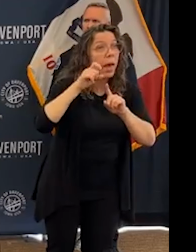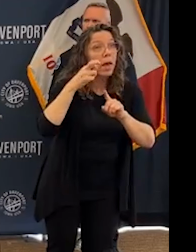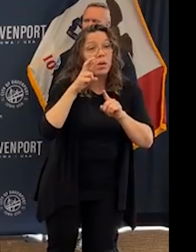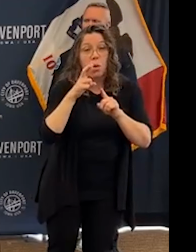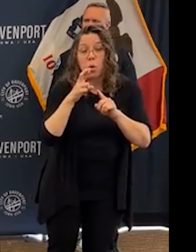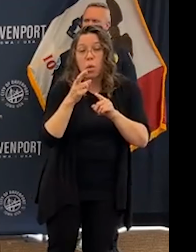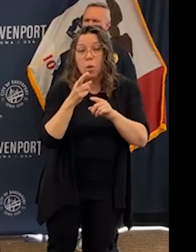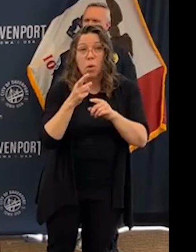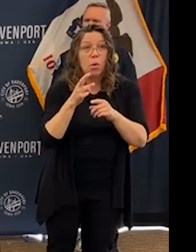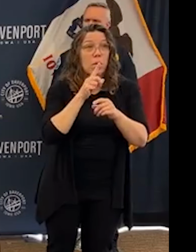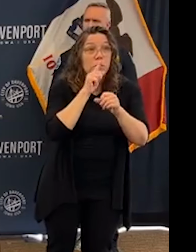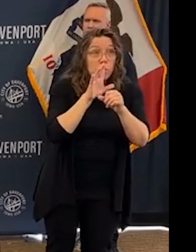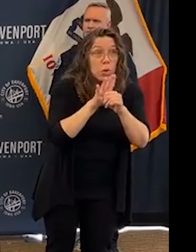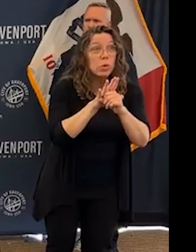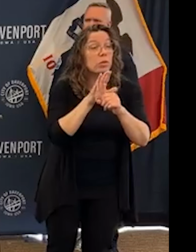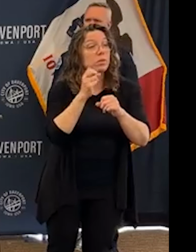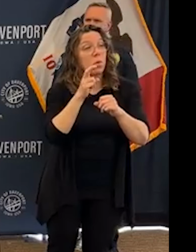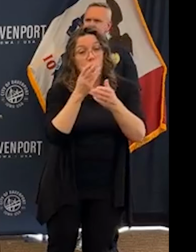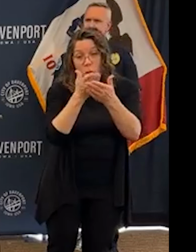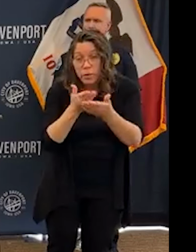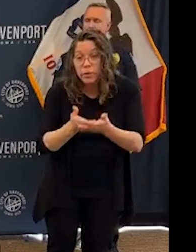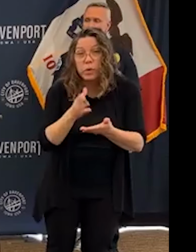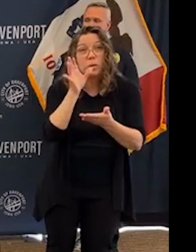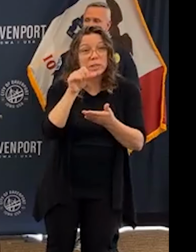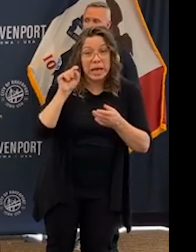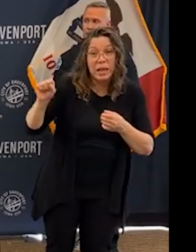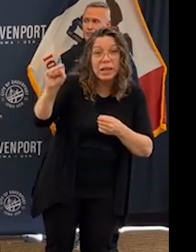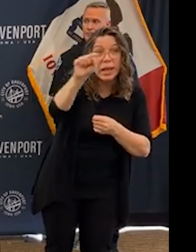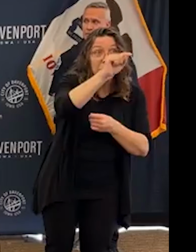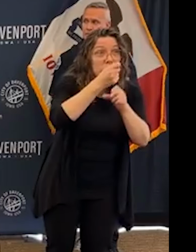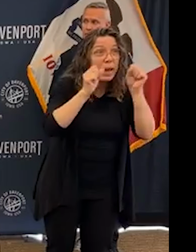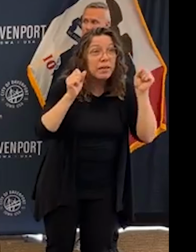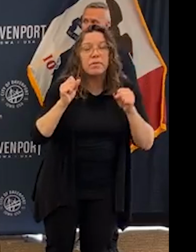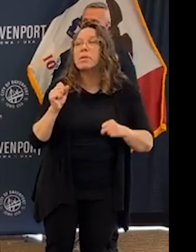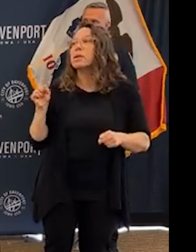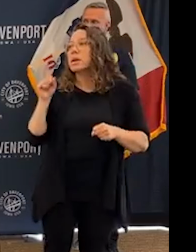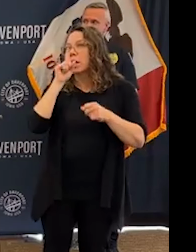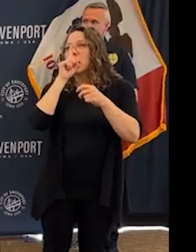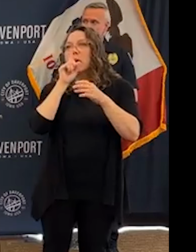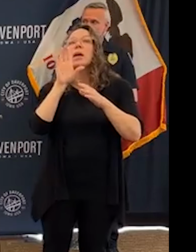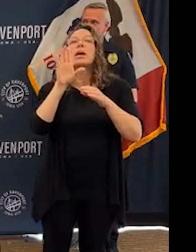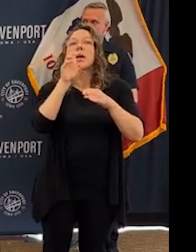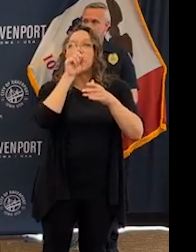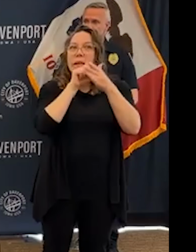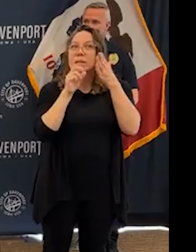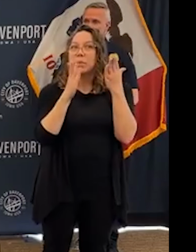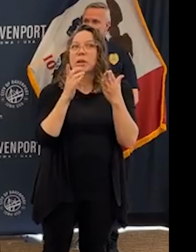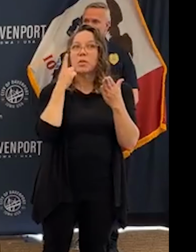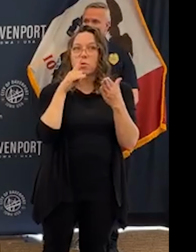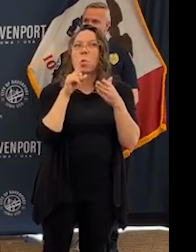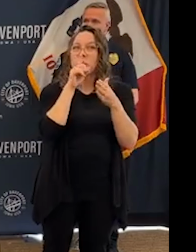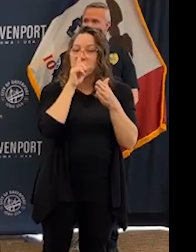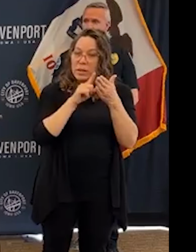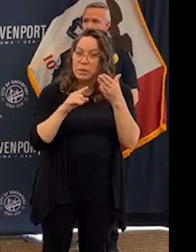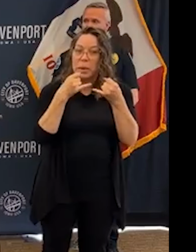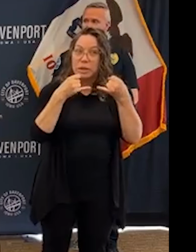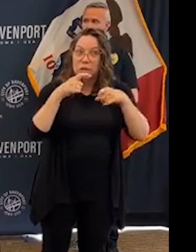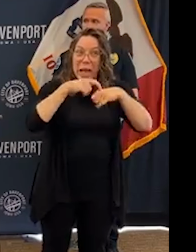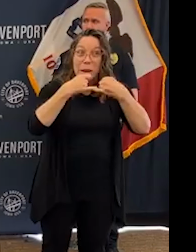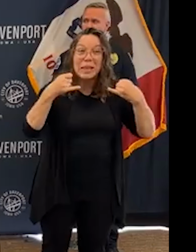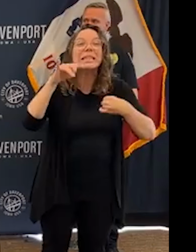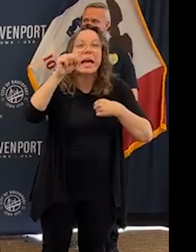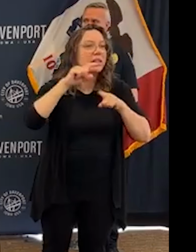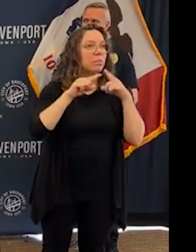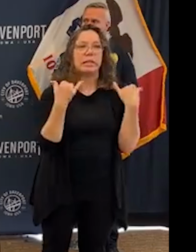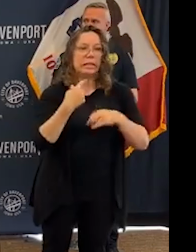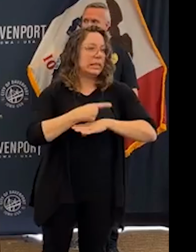living or in businesses in those other buildings? Timeline of inspection, not a timeline today. But we are constantly, like this whole tragedy, we're